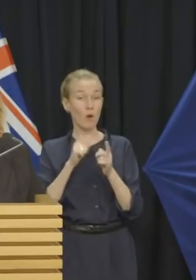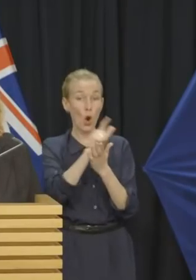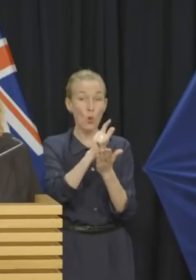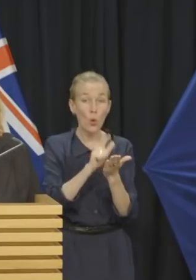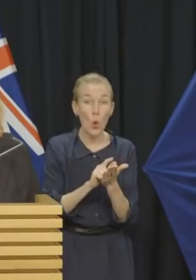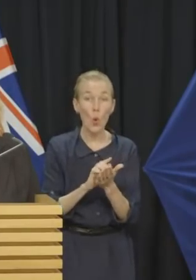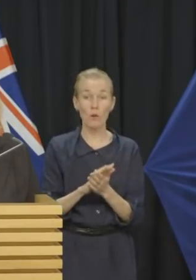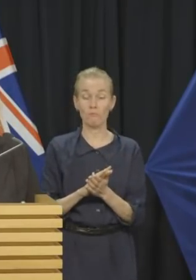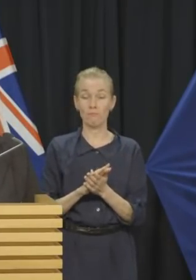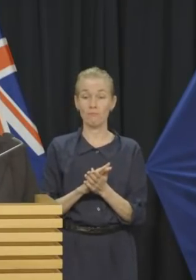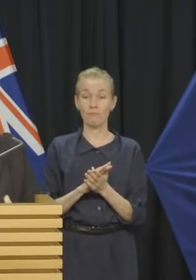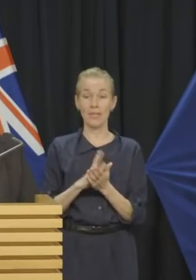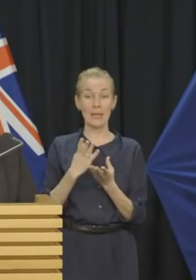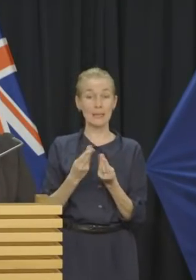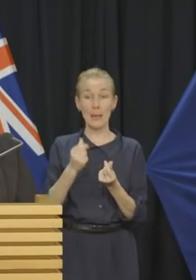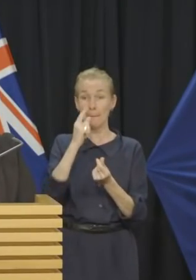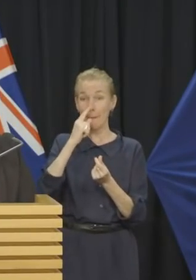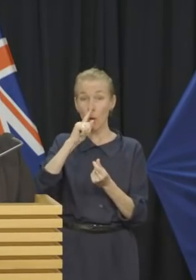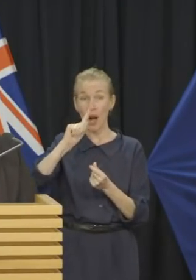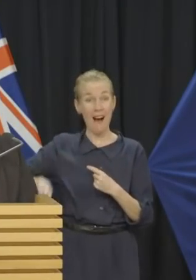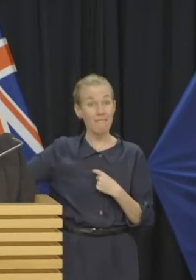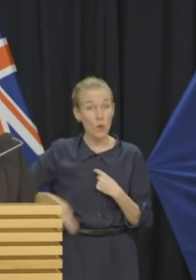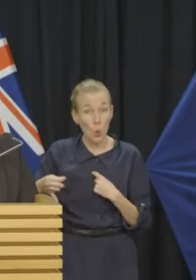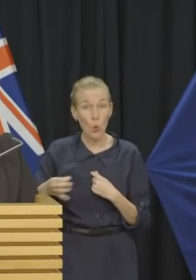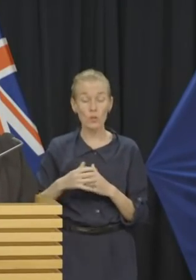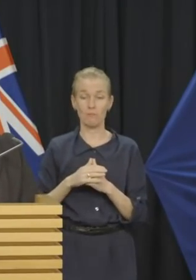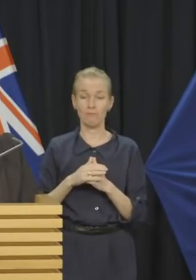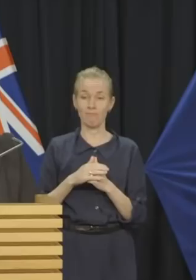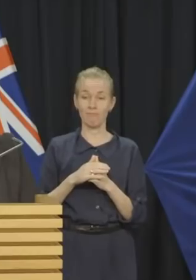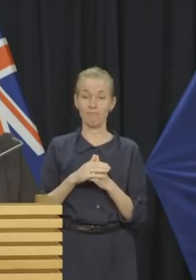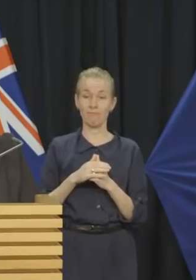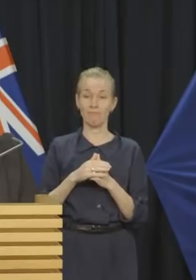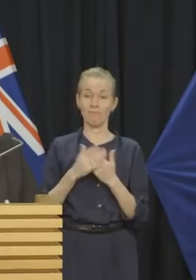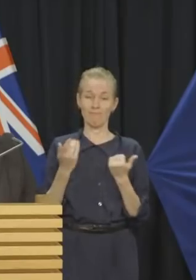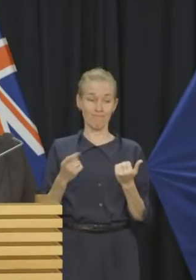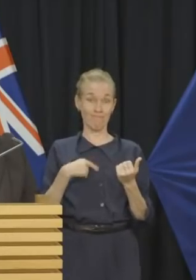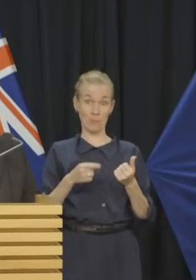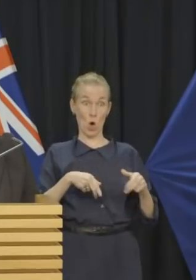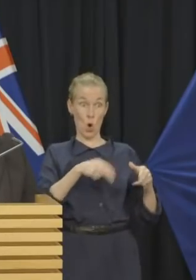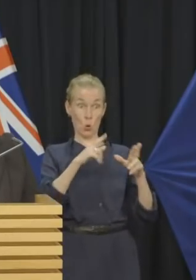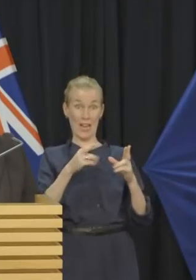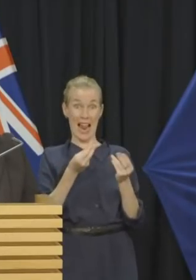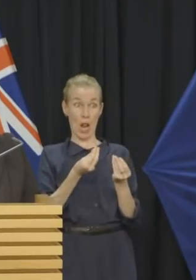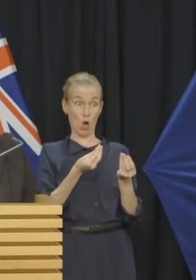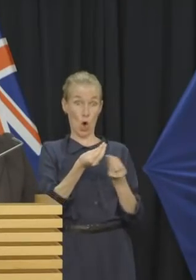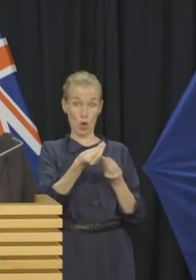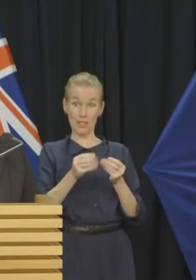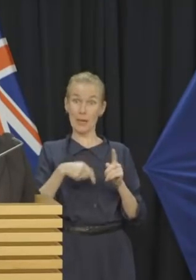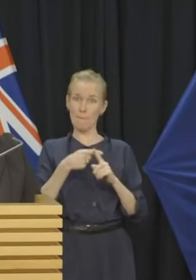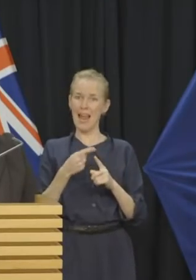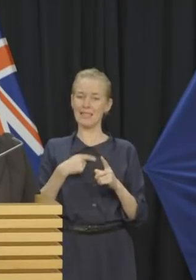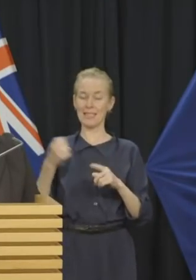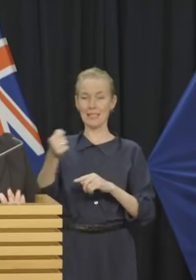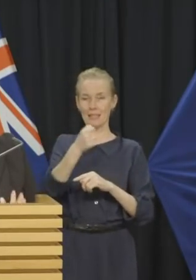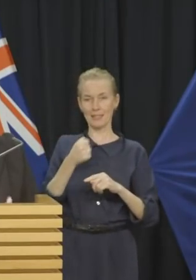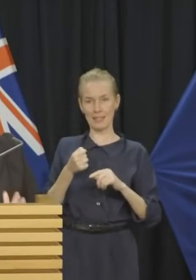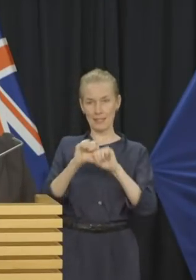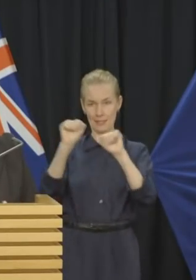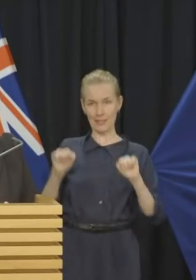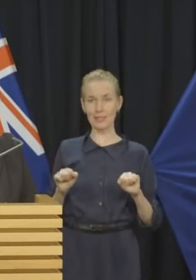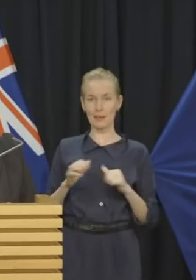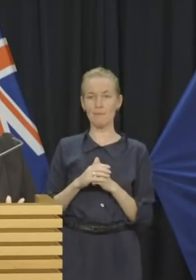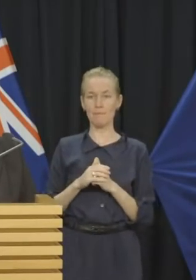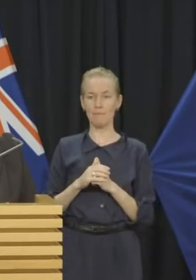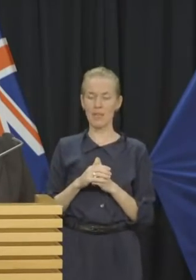the non-payments and put up against the cost of what it will cost to do those collections, and I see what a